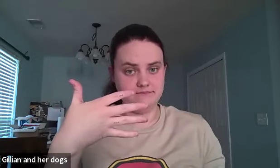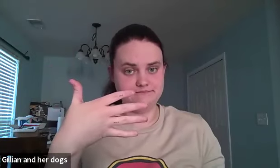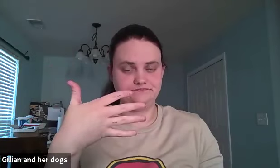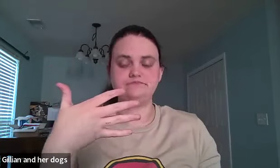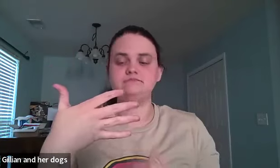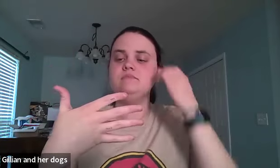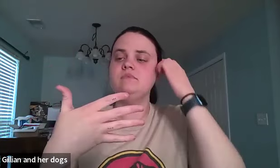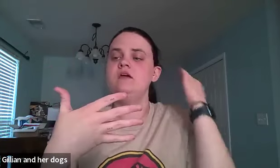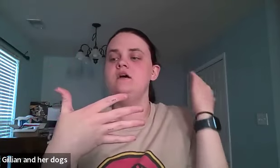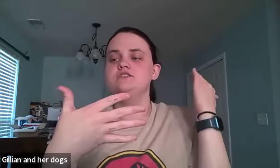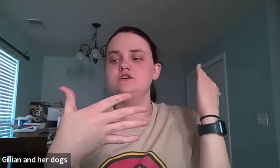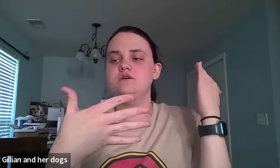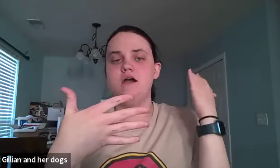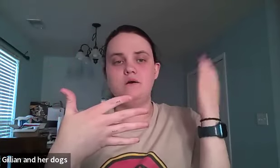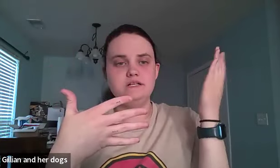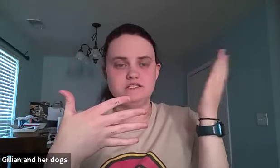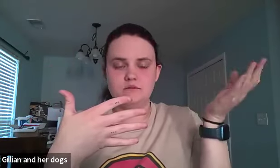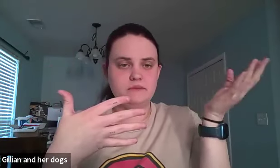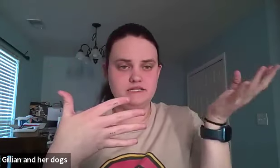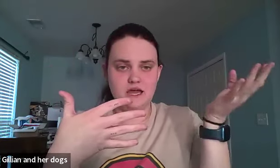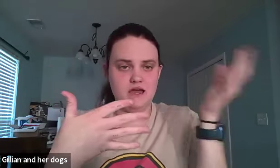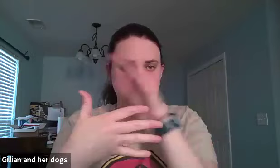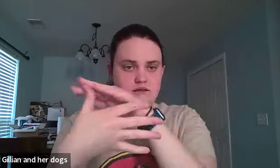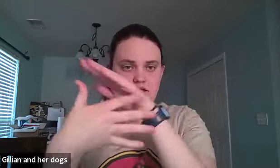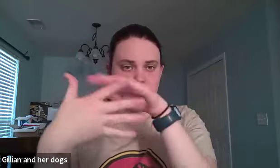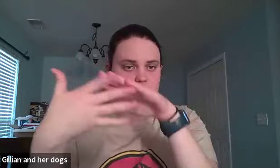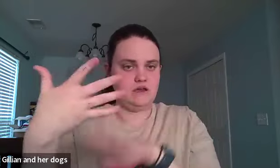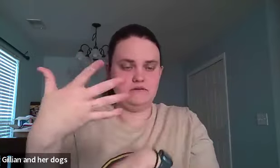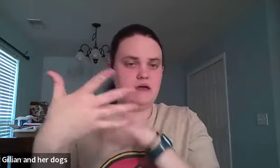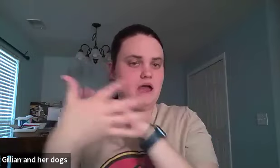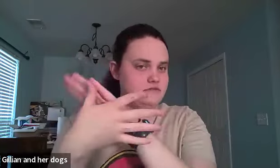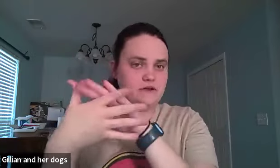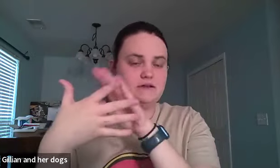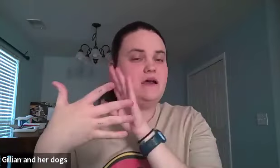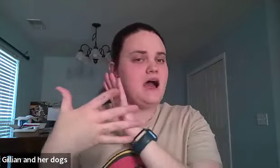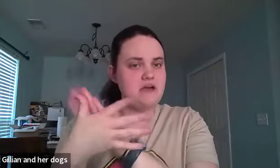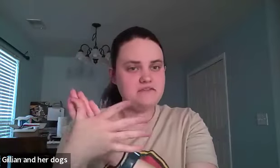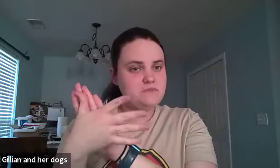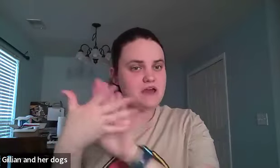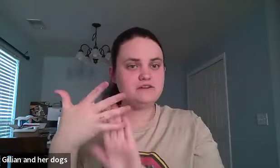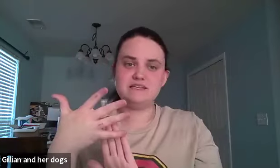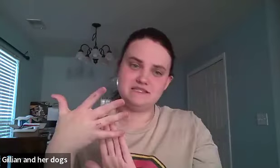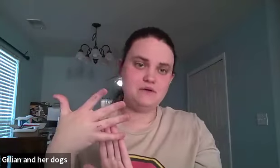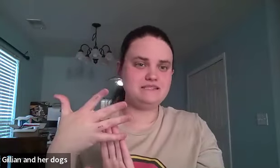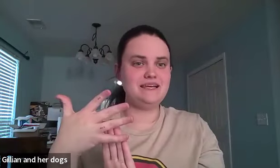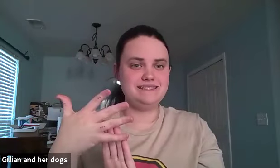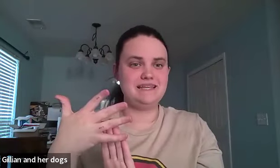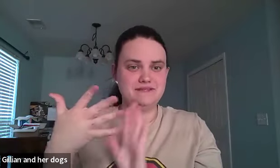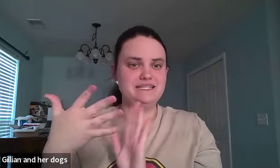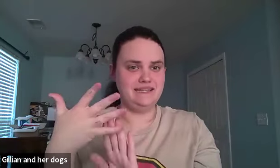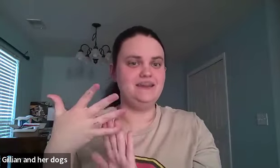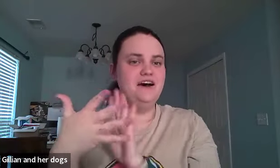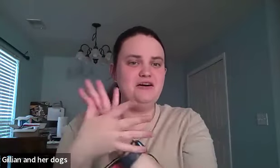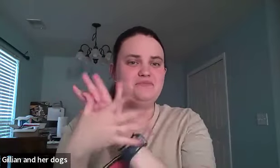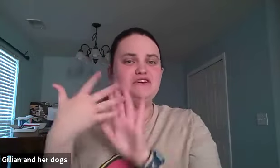Okay. So I always start with my dad and go down. I've had this pattern since I was like 17.